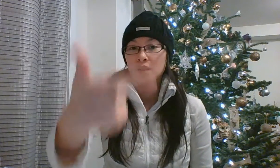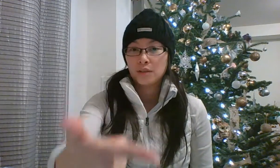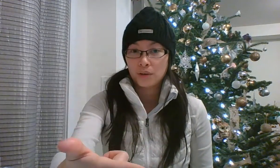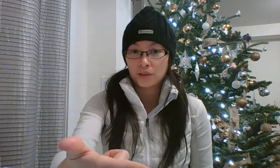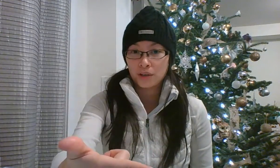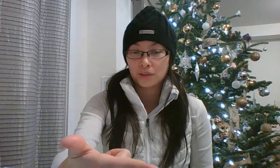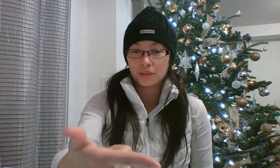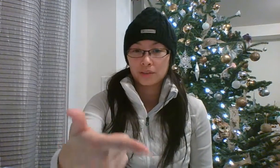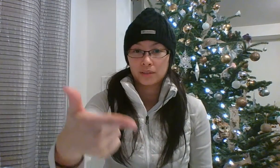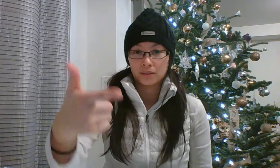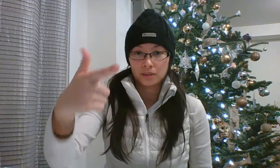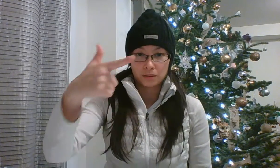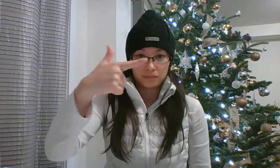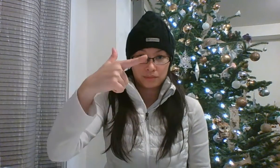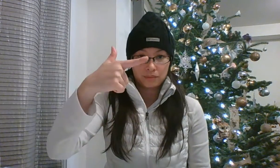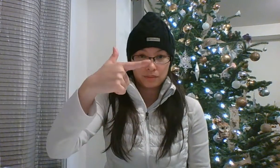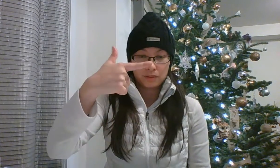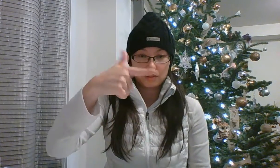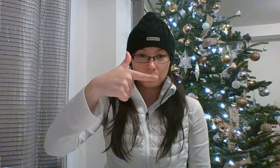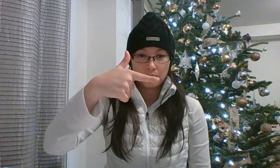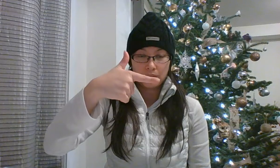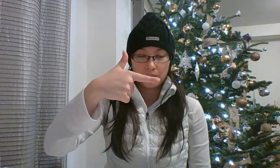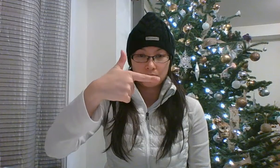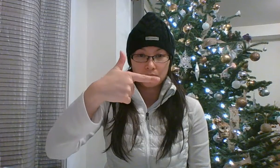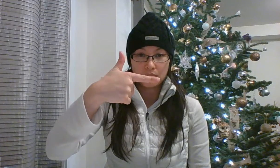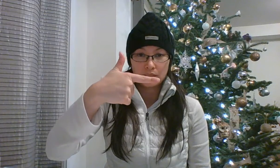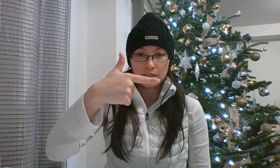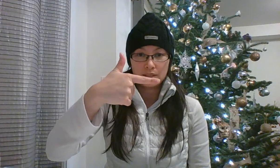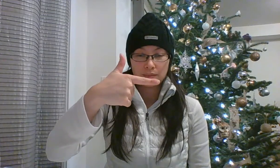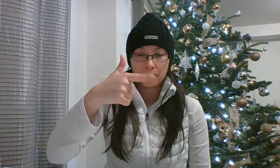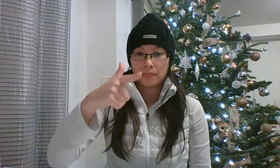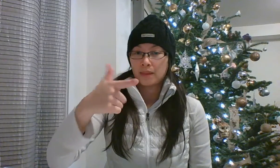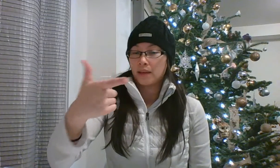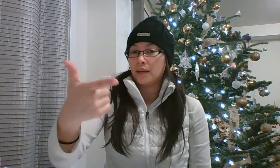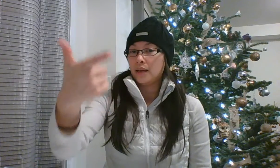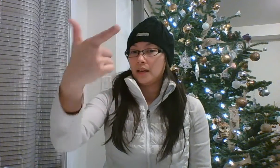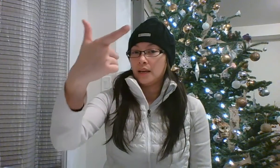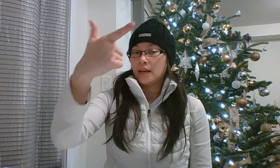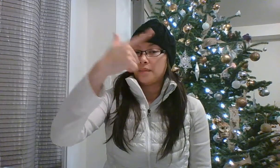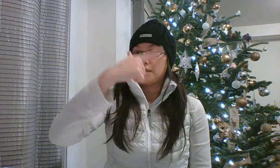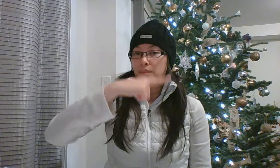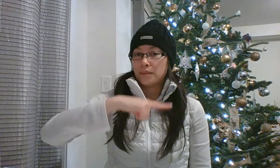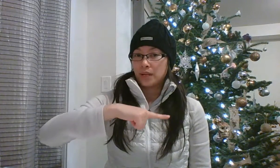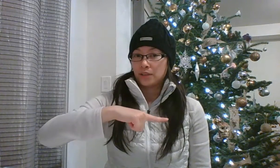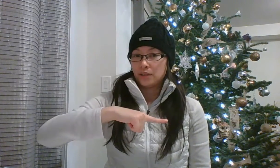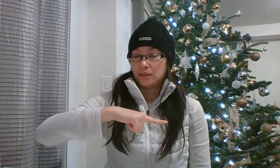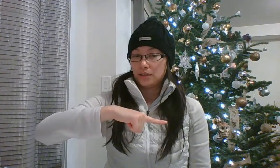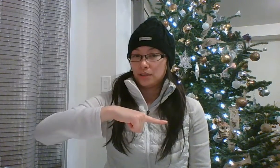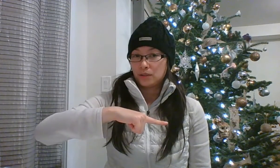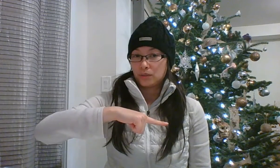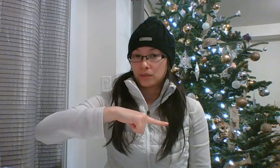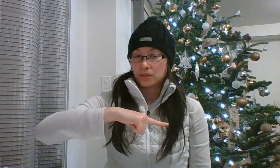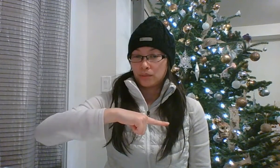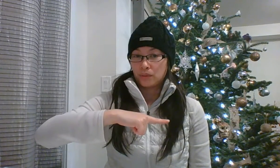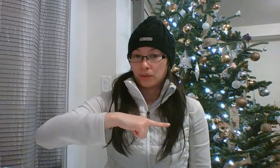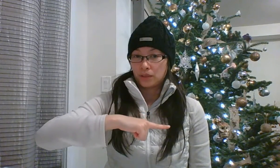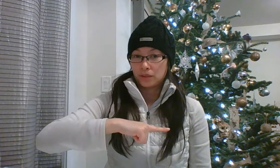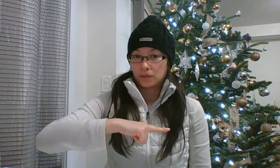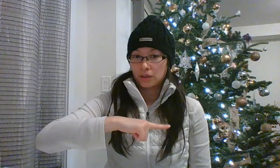your turn. So your fingers are like this. My turn, towards point it and